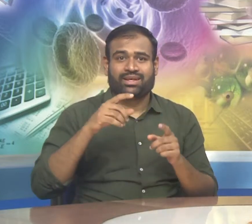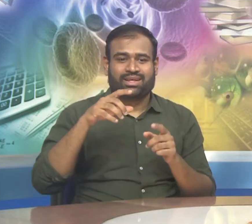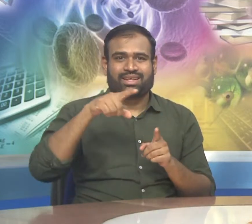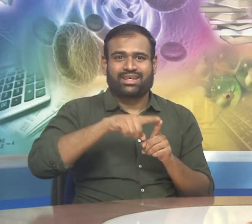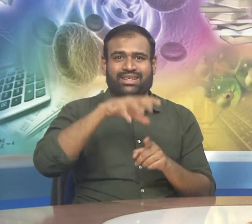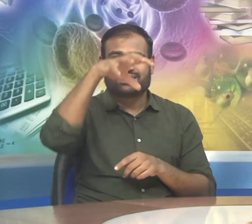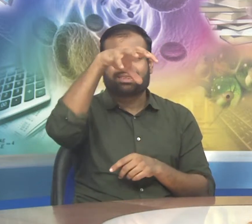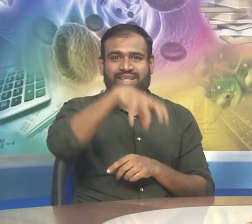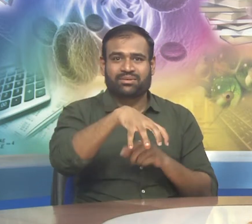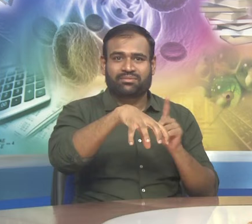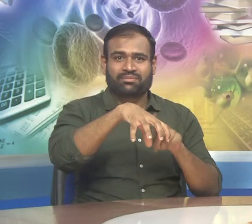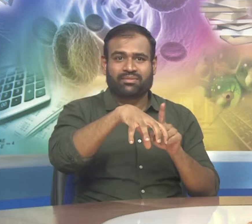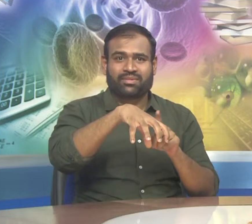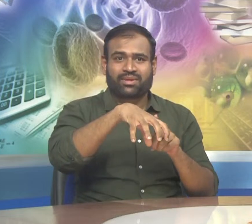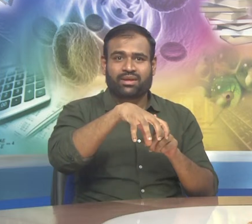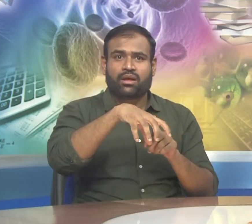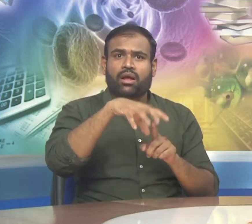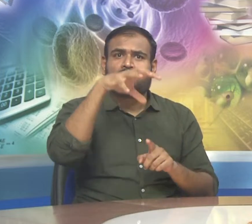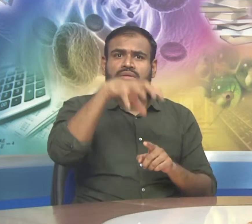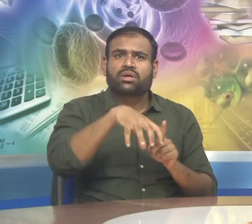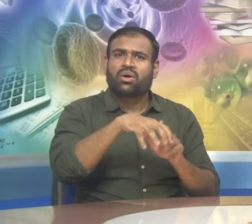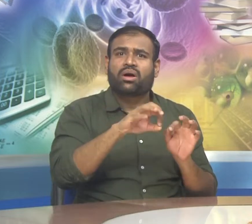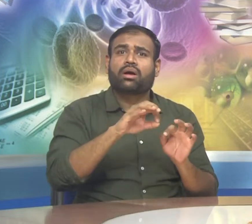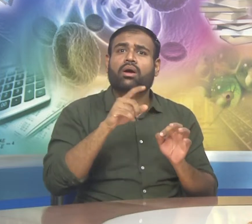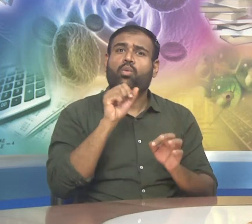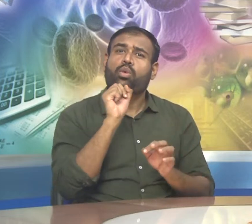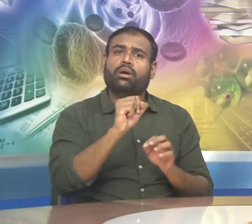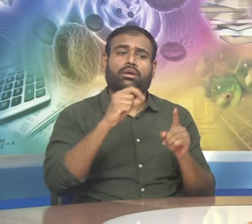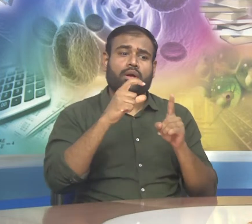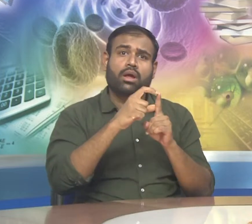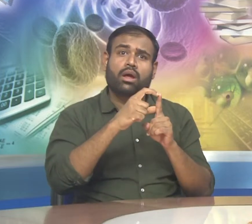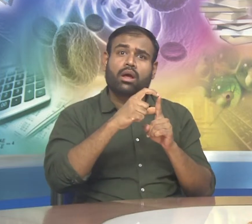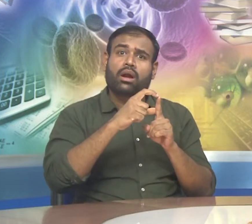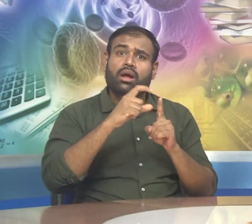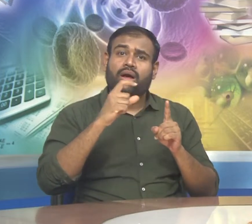Though not a state, dash has high court.